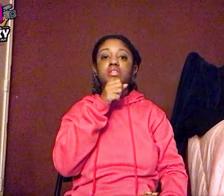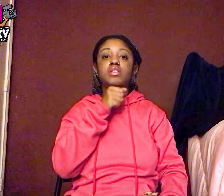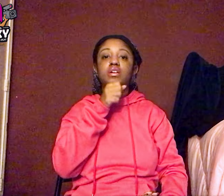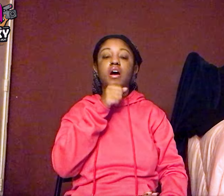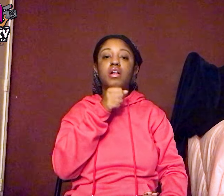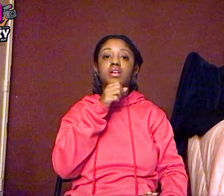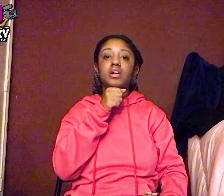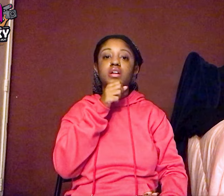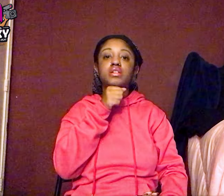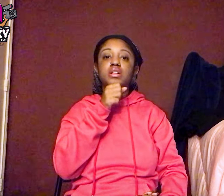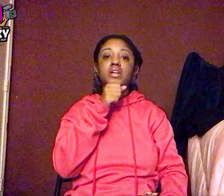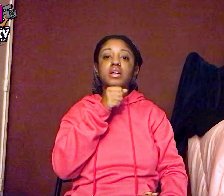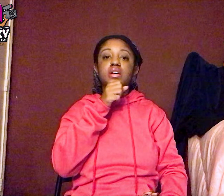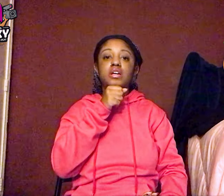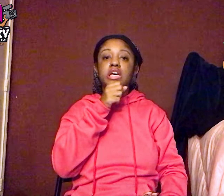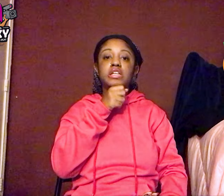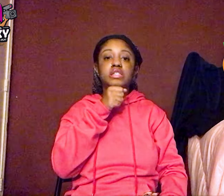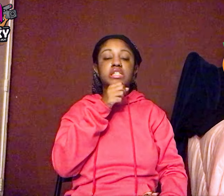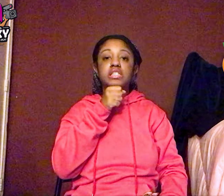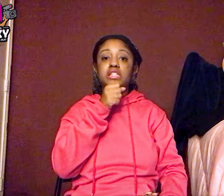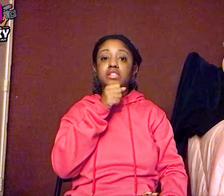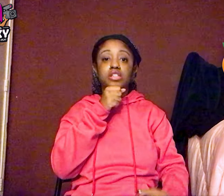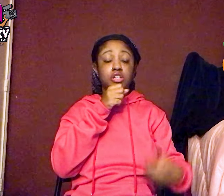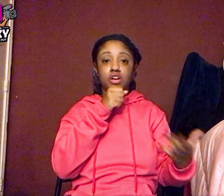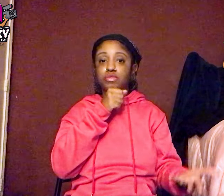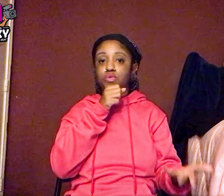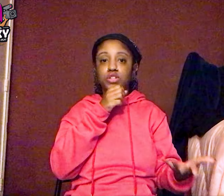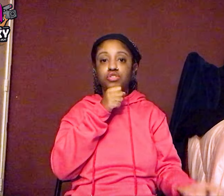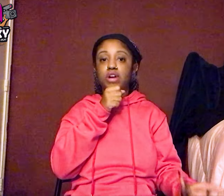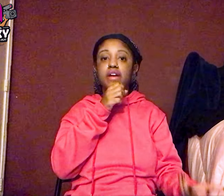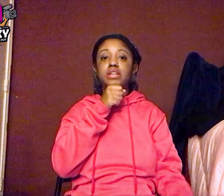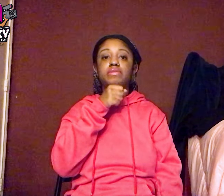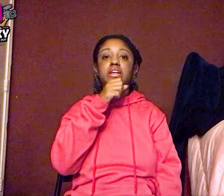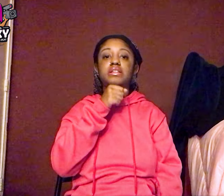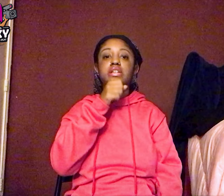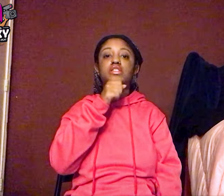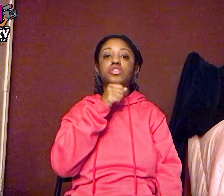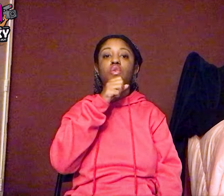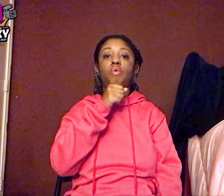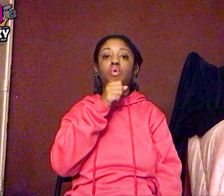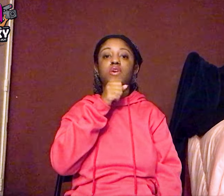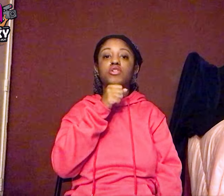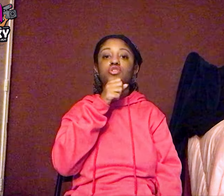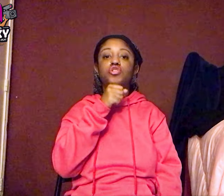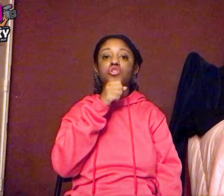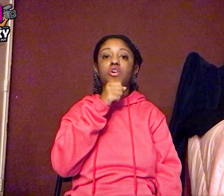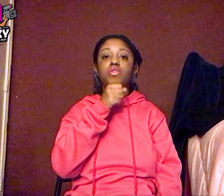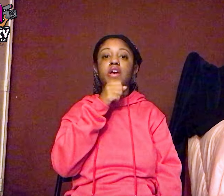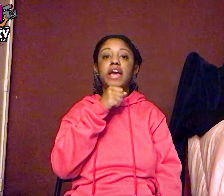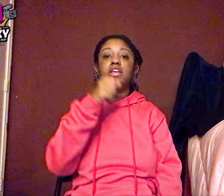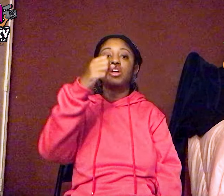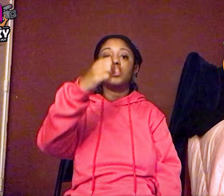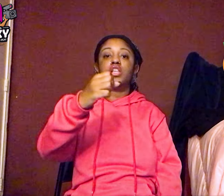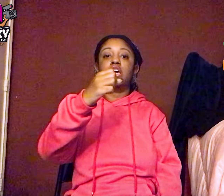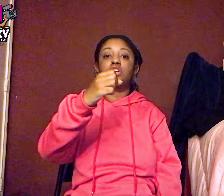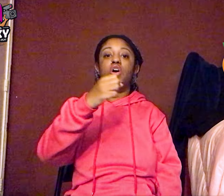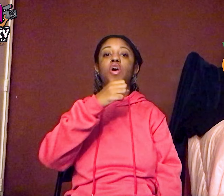the color. This is, you know, if you want to describe something, this is orange. Okay? The letter